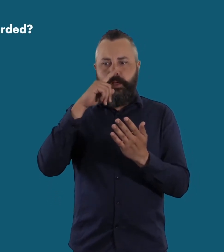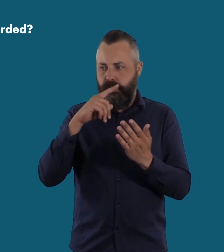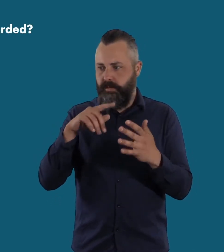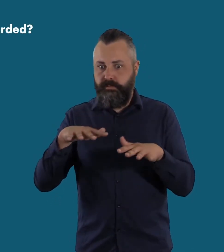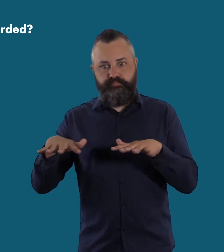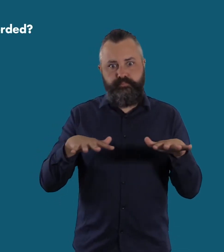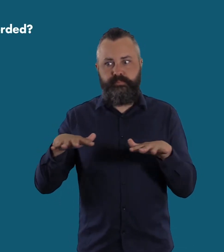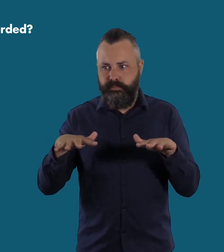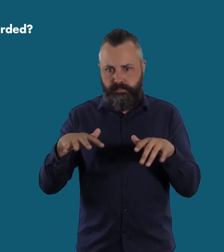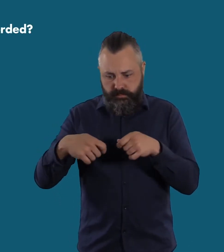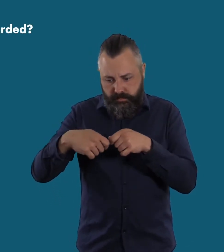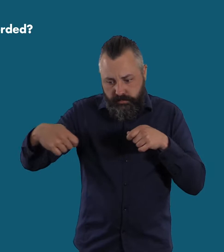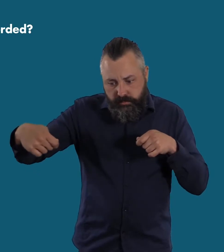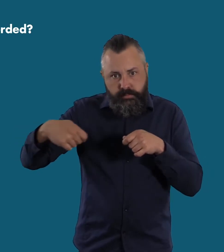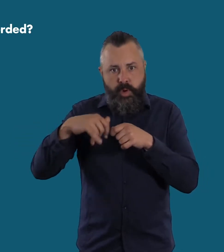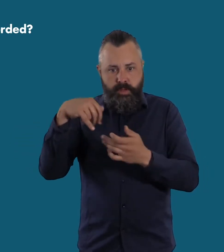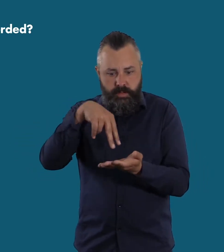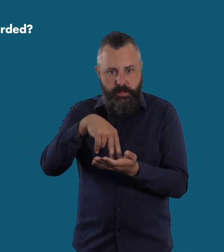How are earthquakes recorded?